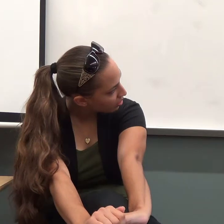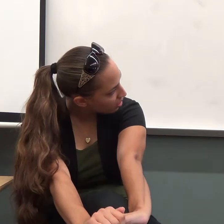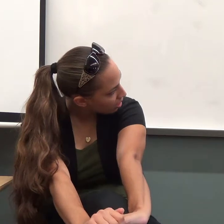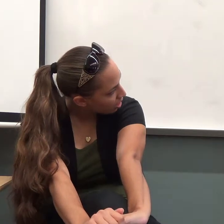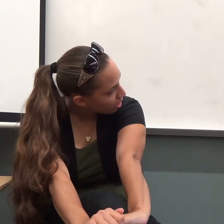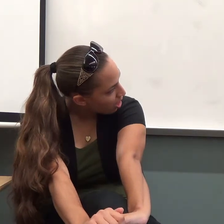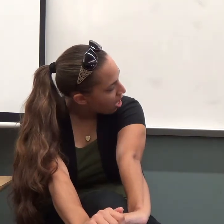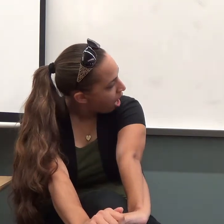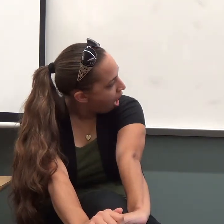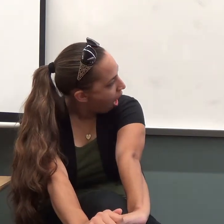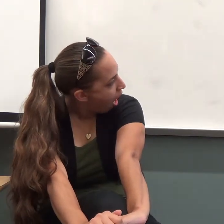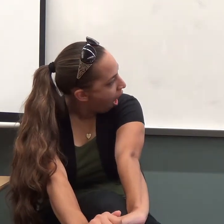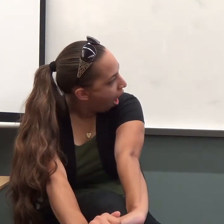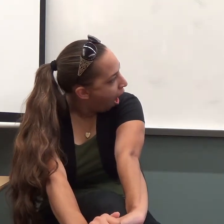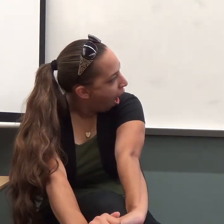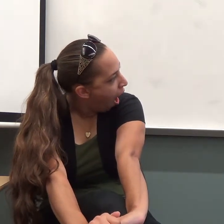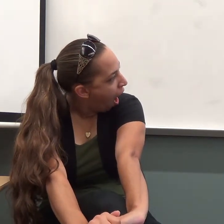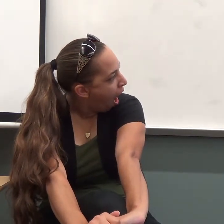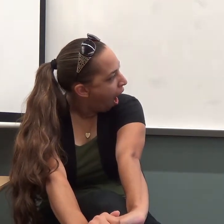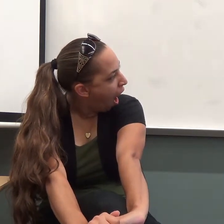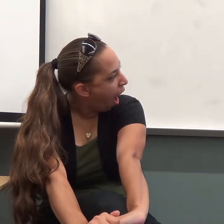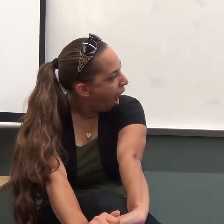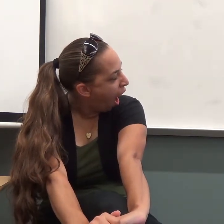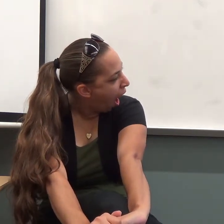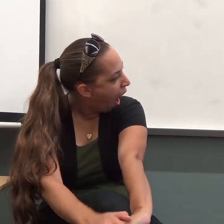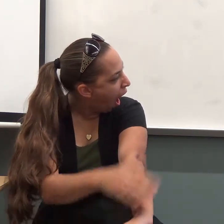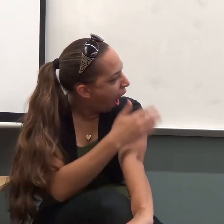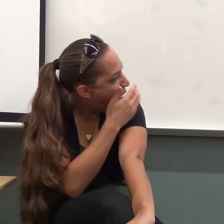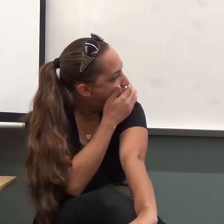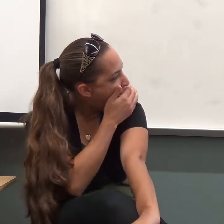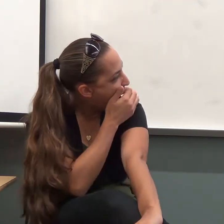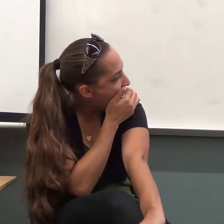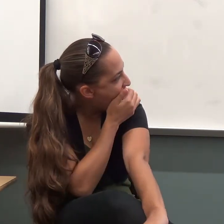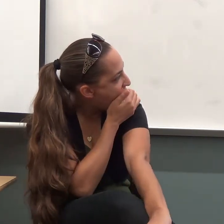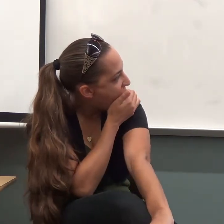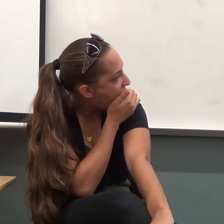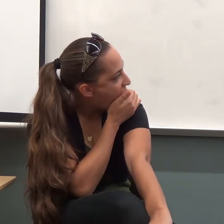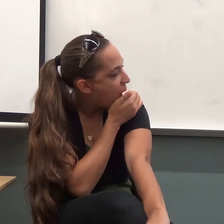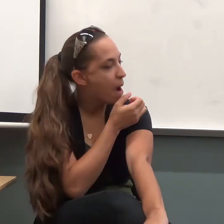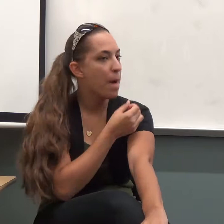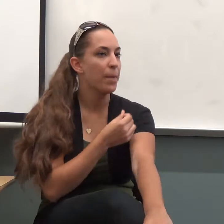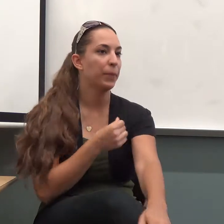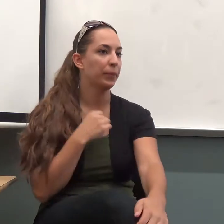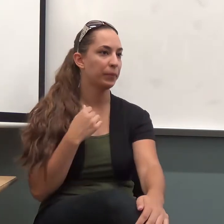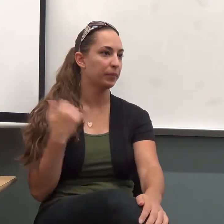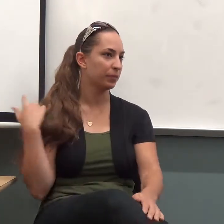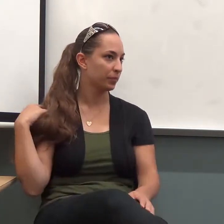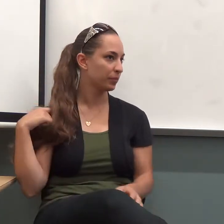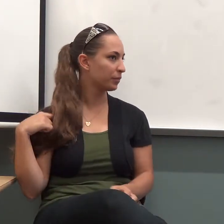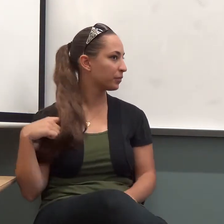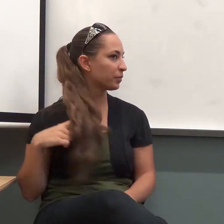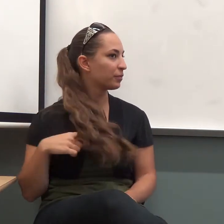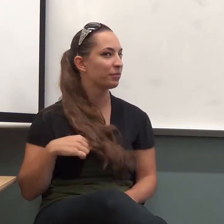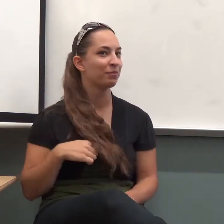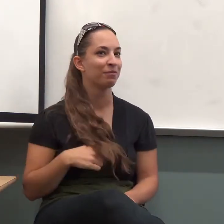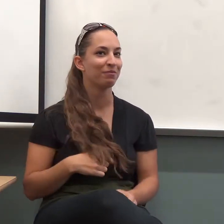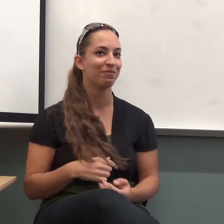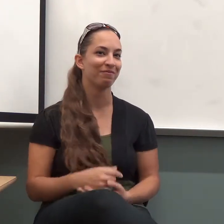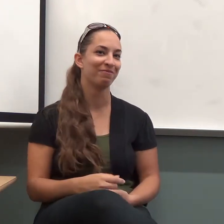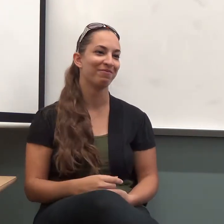I didn't know that. Yeah. No more drunk driving. GPS. You shouldn't be drunk driving to begin with, Johnny. He told